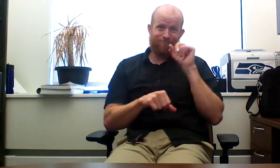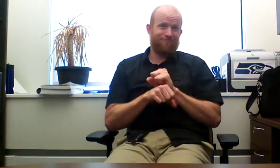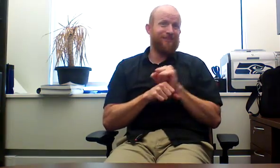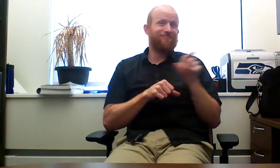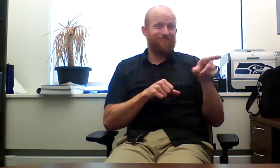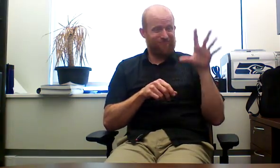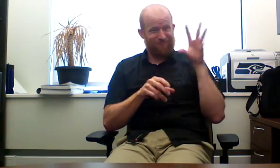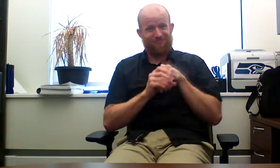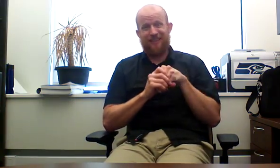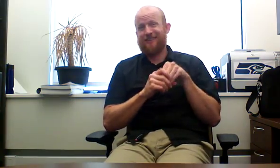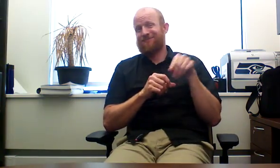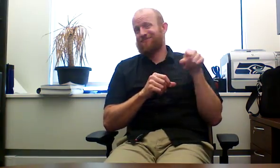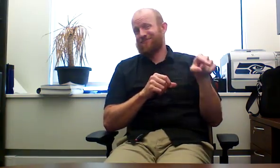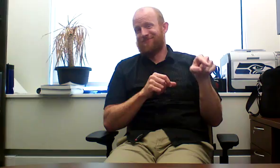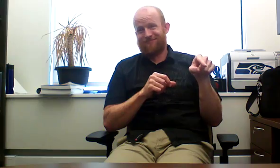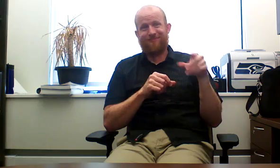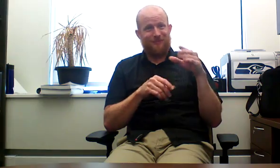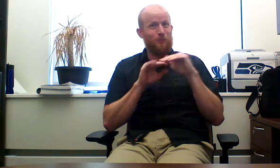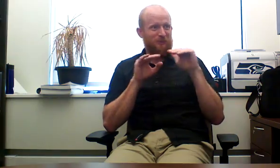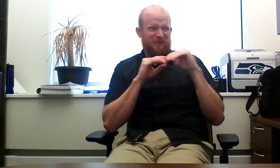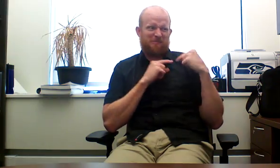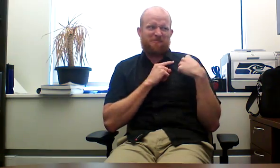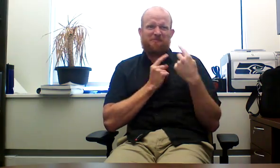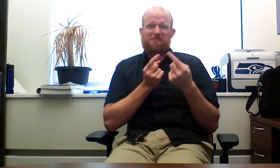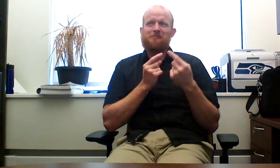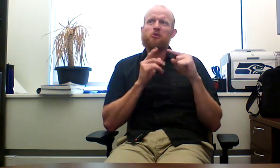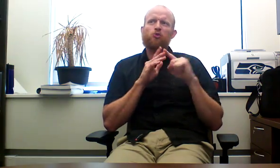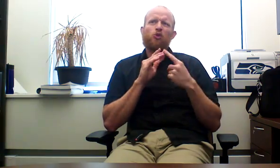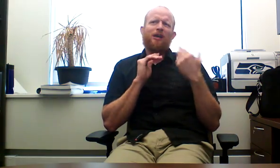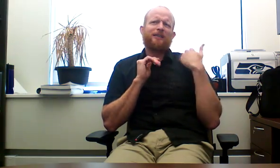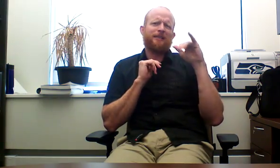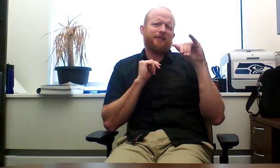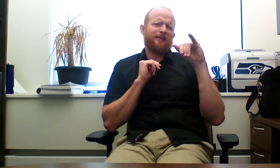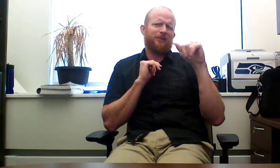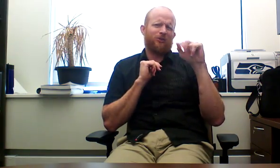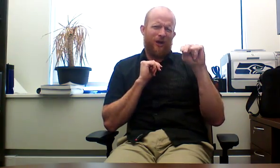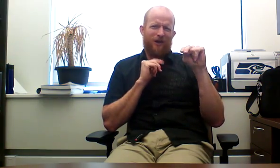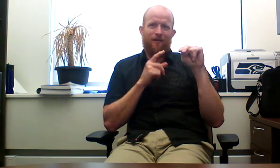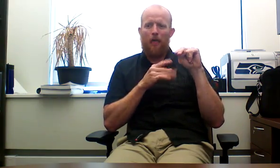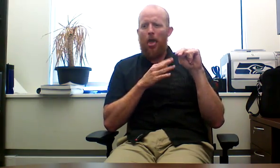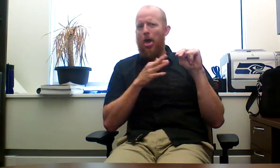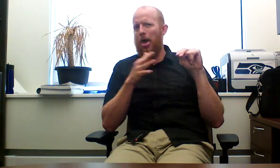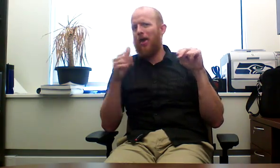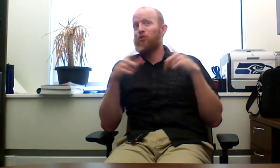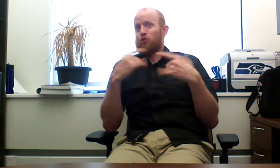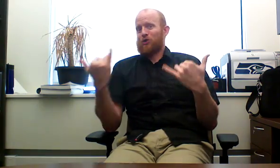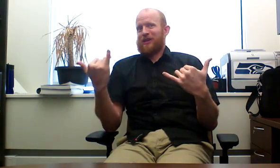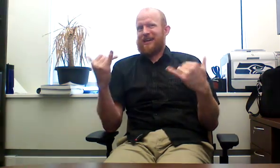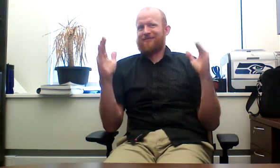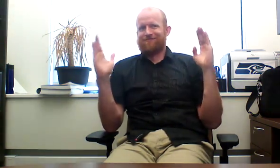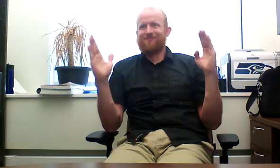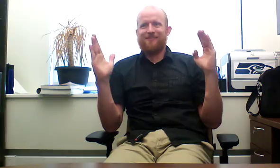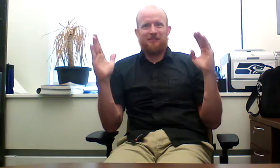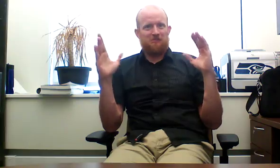I think that you should start at 6 months. He's been involved. We started in January to now, which